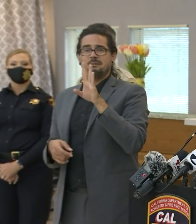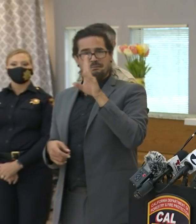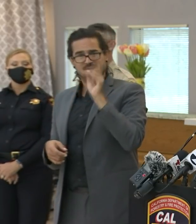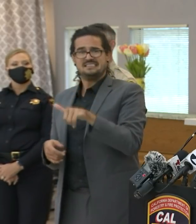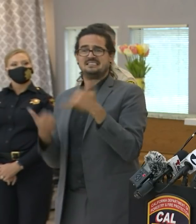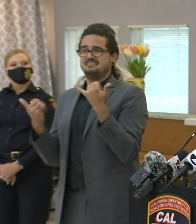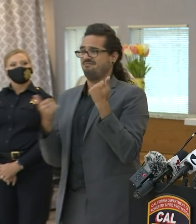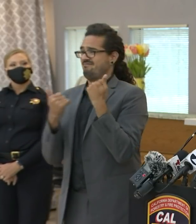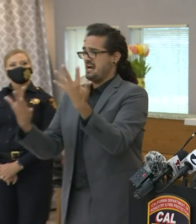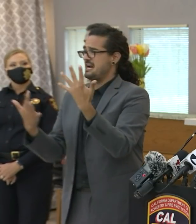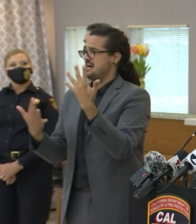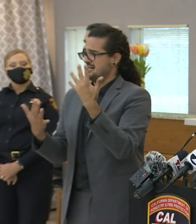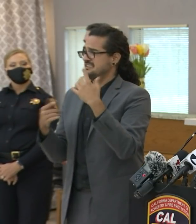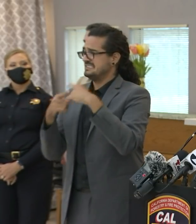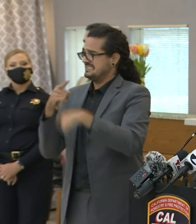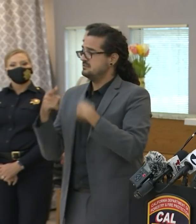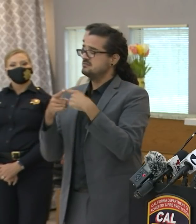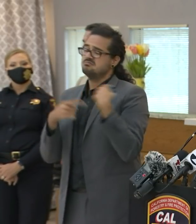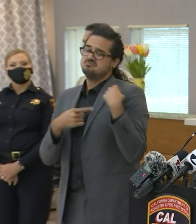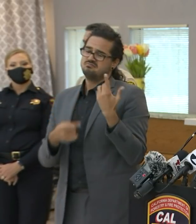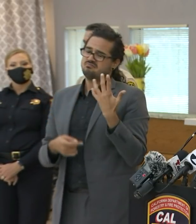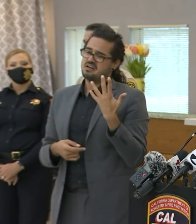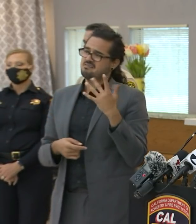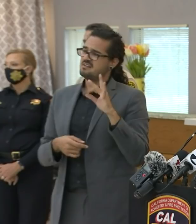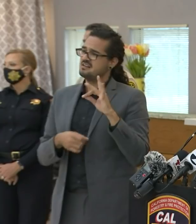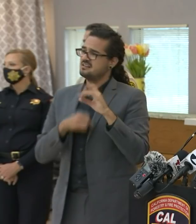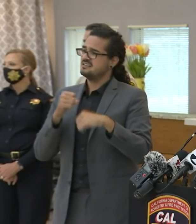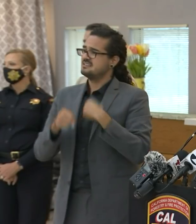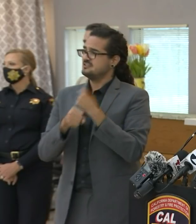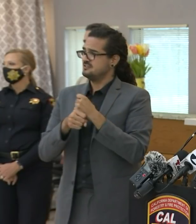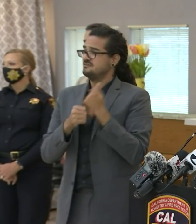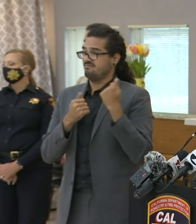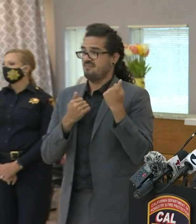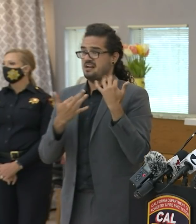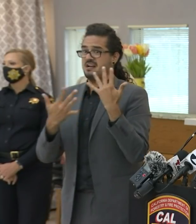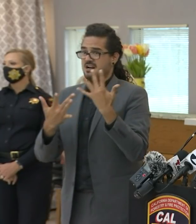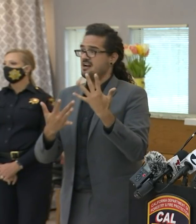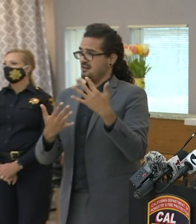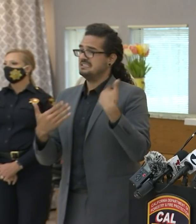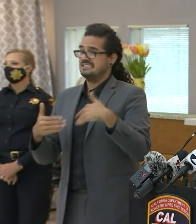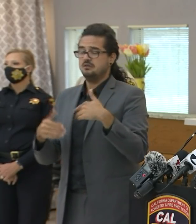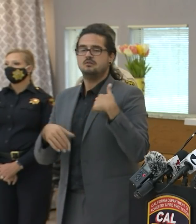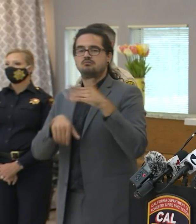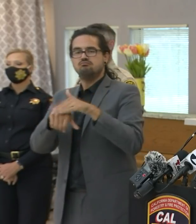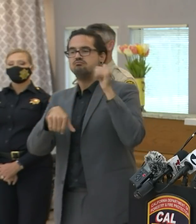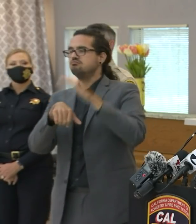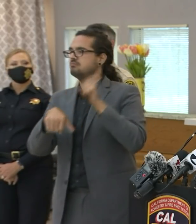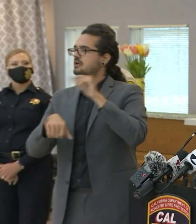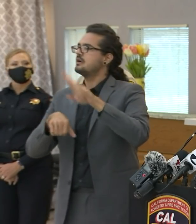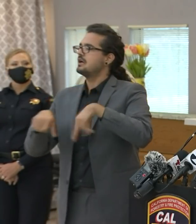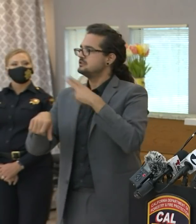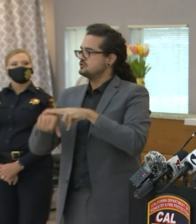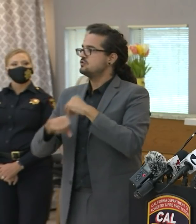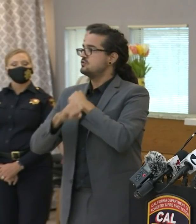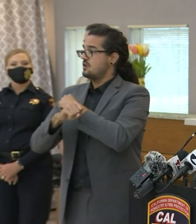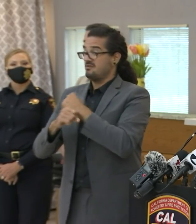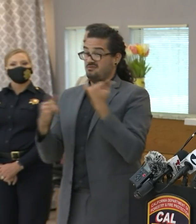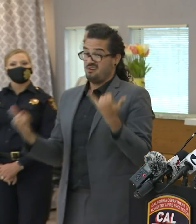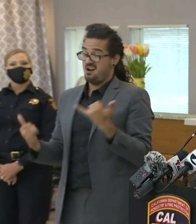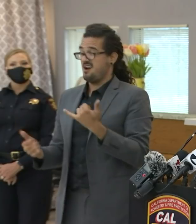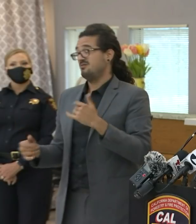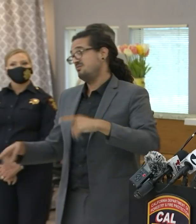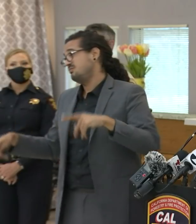years or so have been very active fire seasons. We've had drawdowns of resources, not as quite as probably as bad as this, but we had drawdowns. So they're